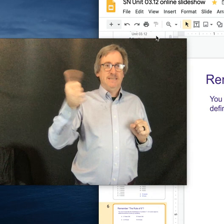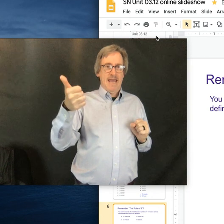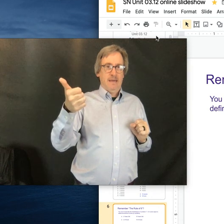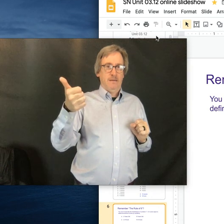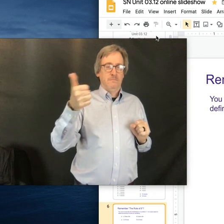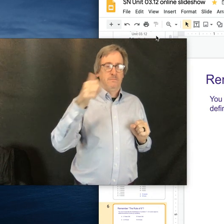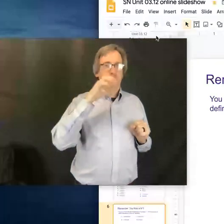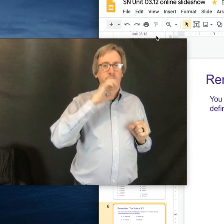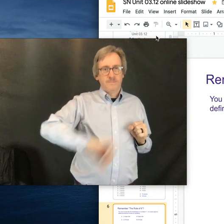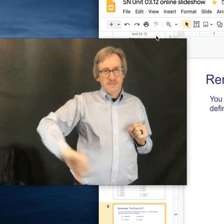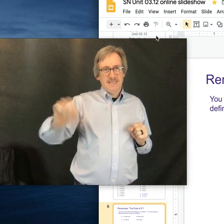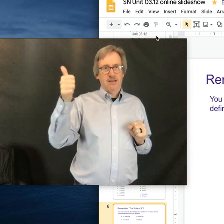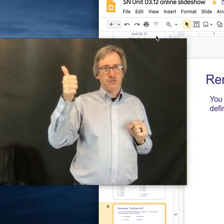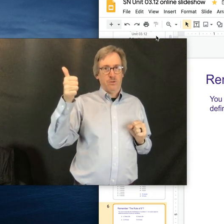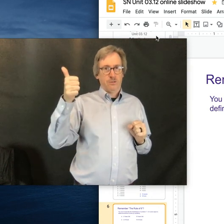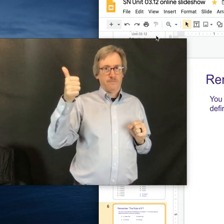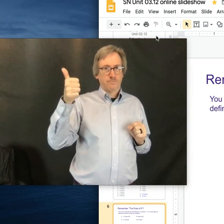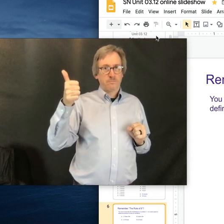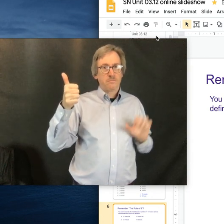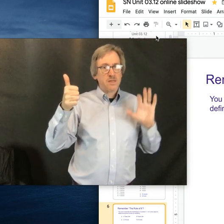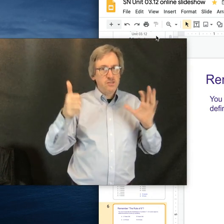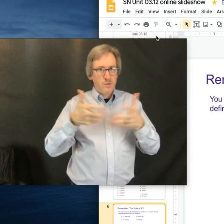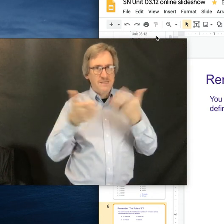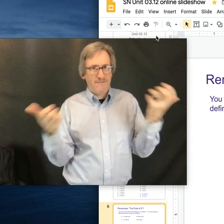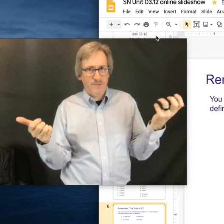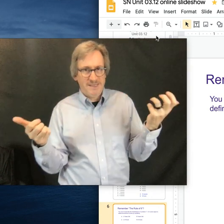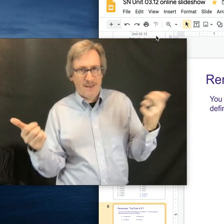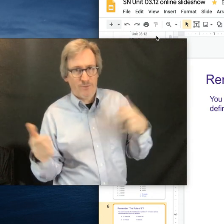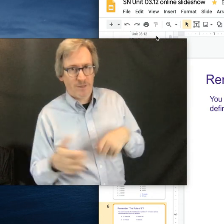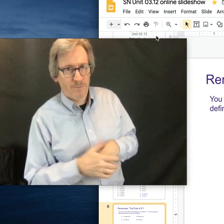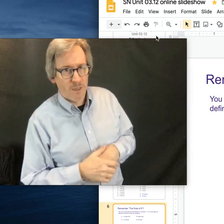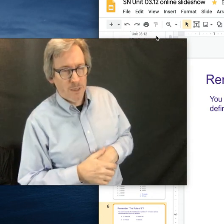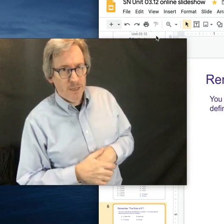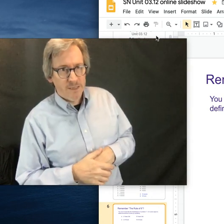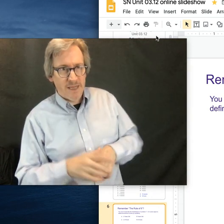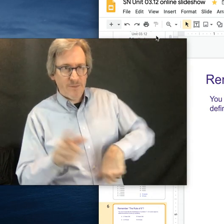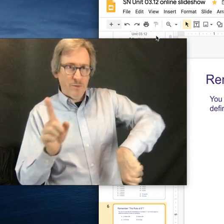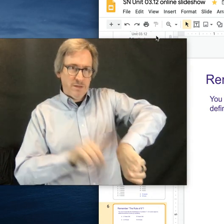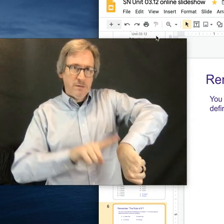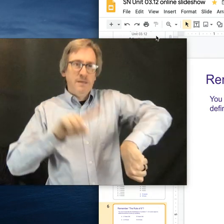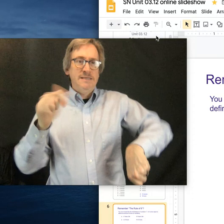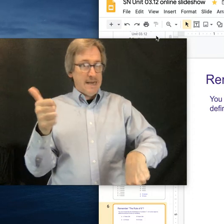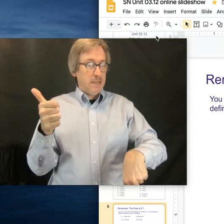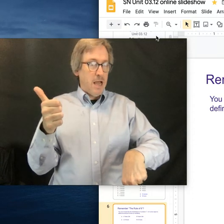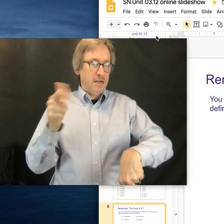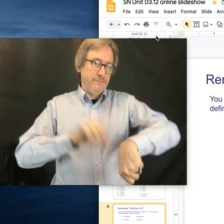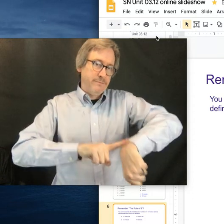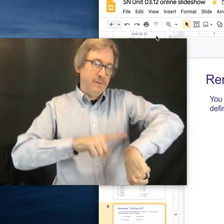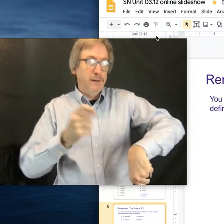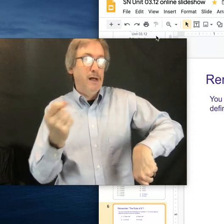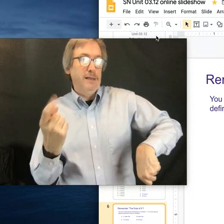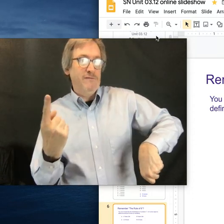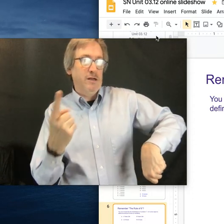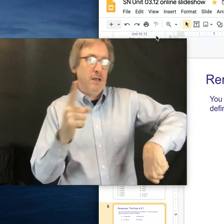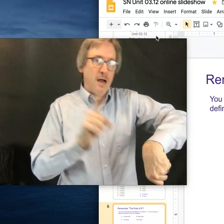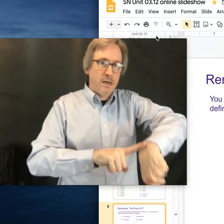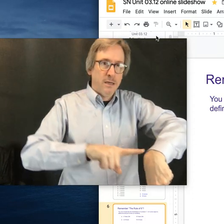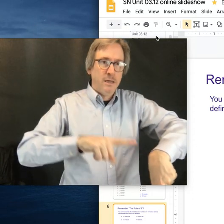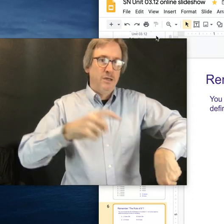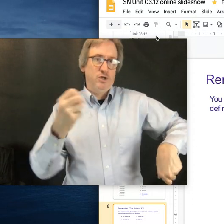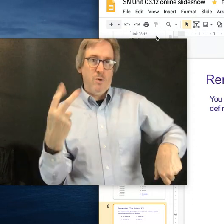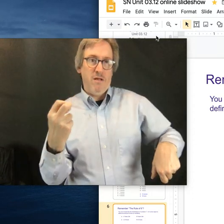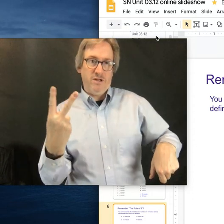age 10 years old. So those have to be separate. Same thing with 10 o'clock, 11